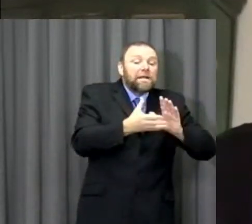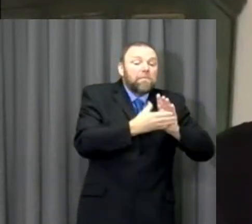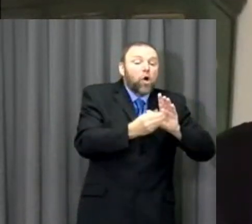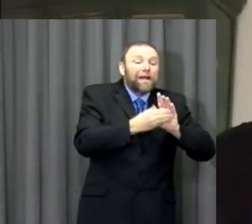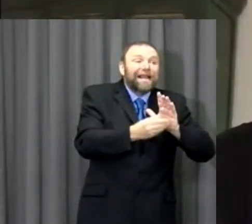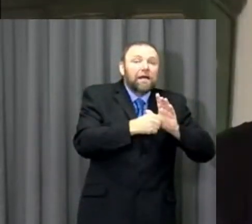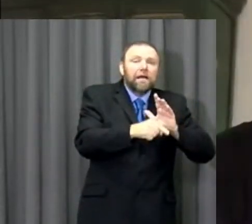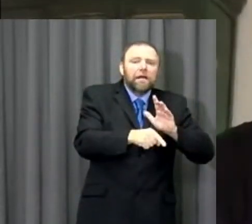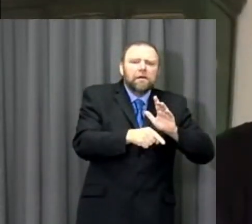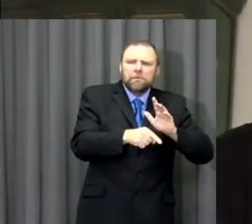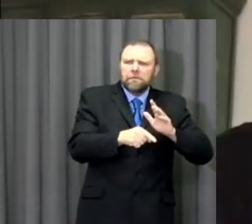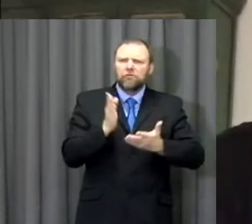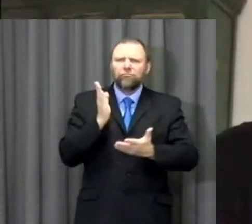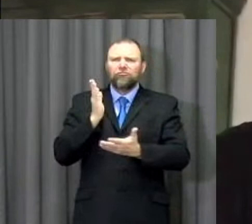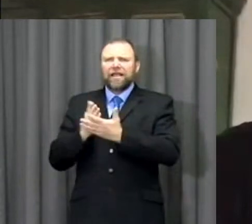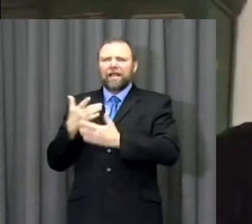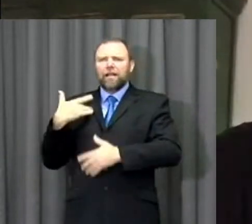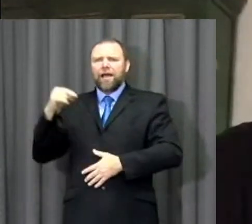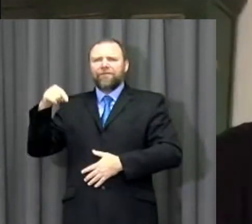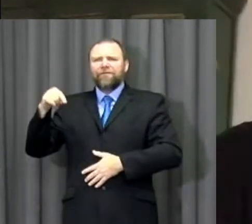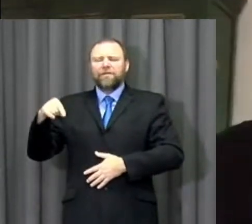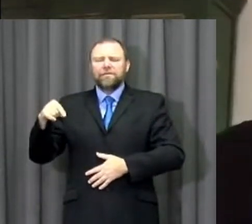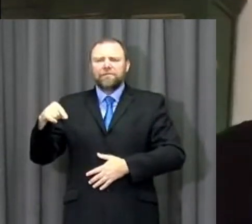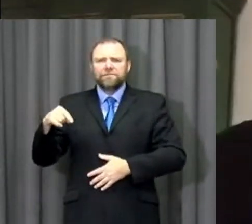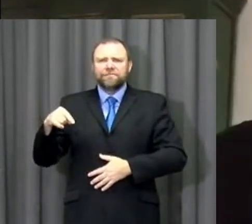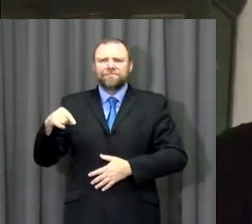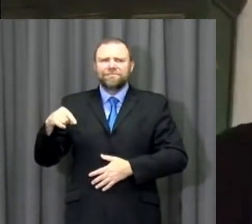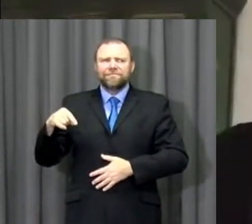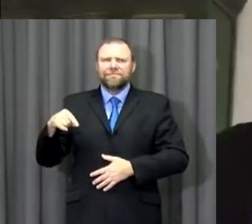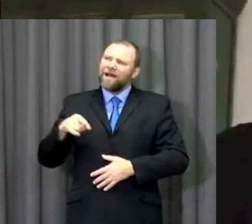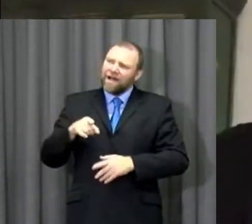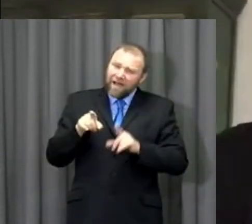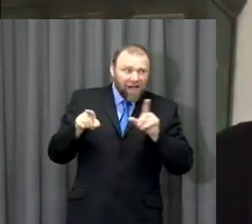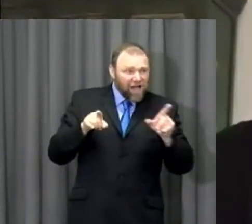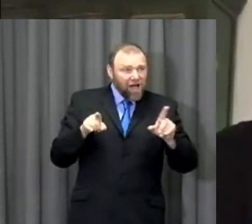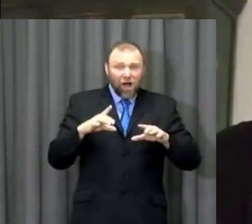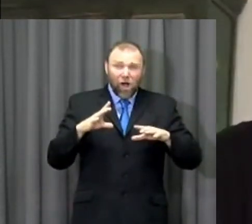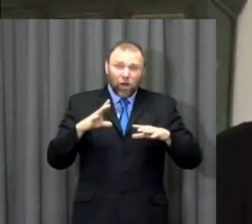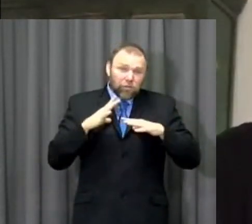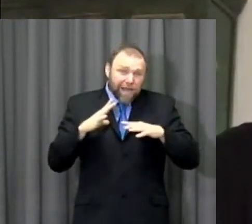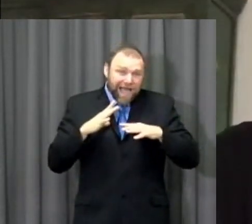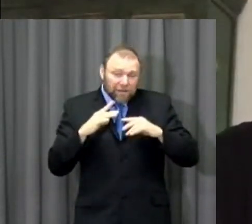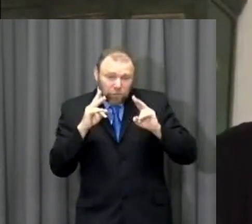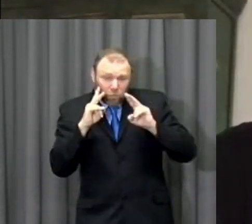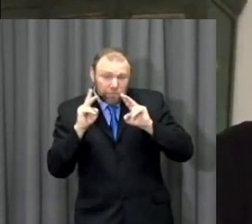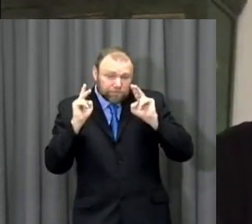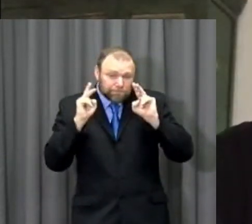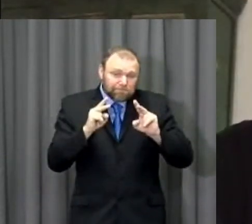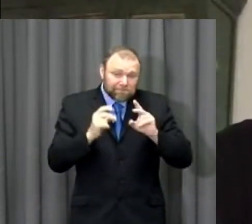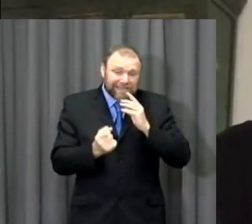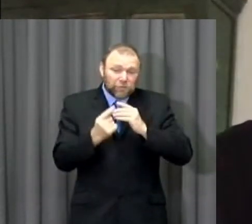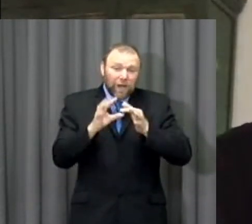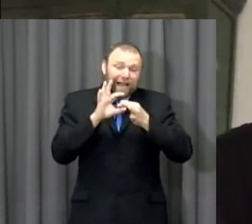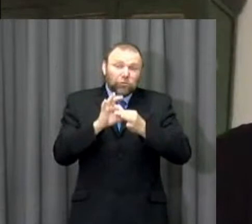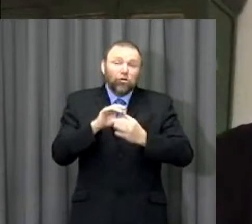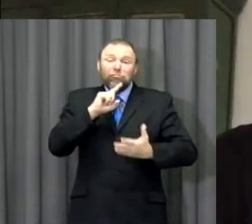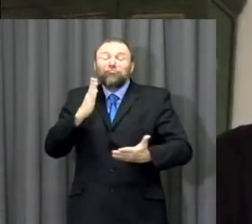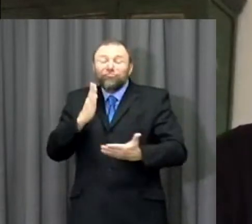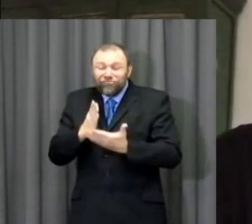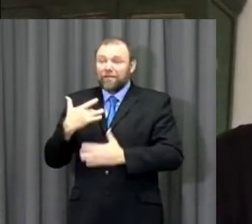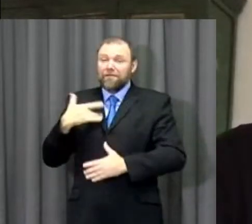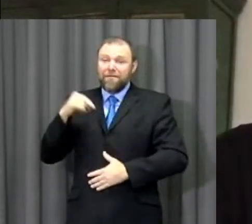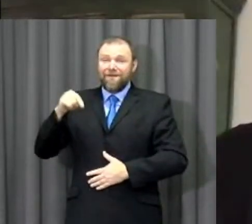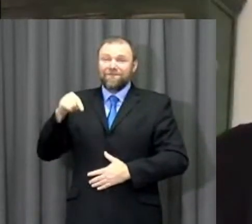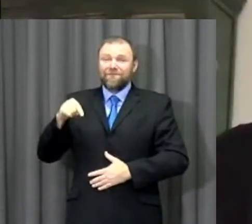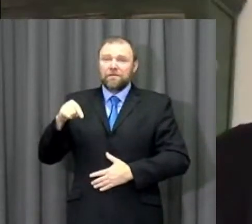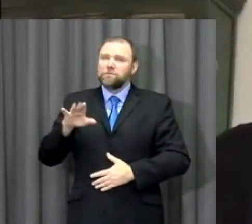on and real life. I mean, are you prepared to look at this issue on the basis of real life as opposed